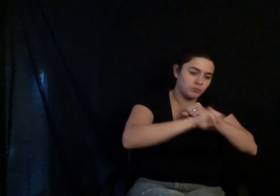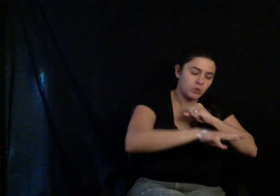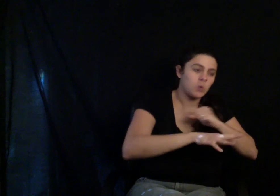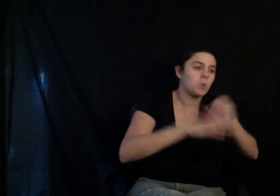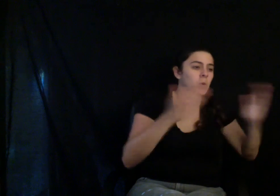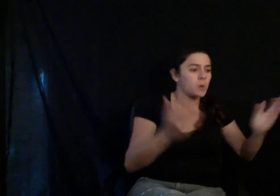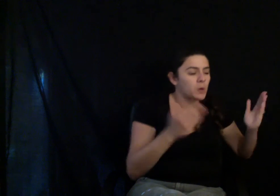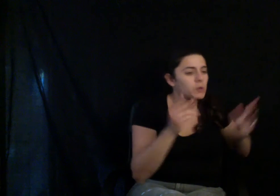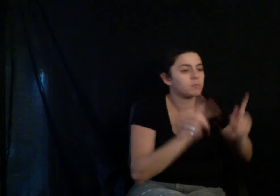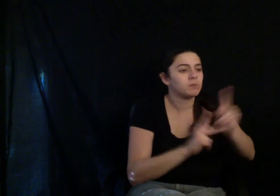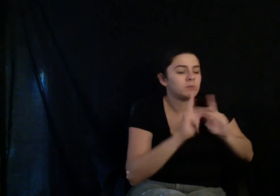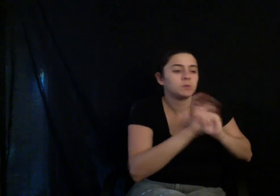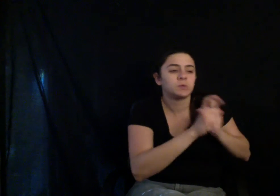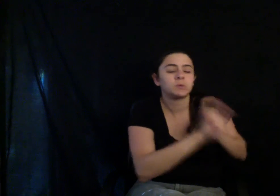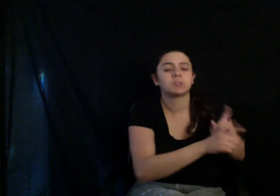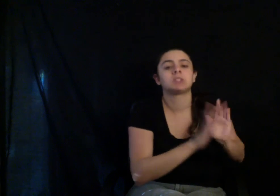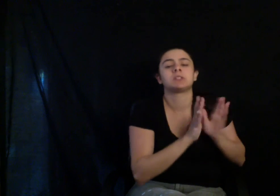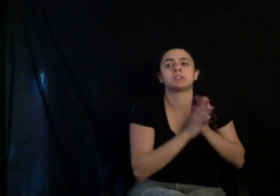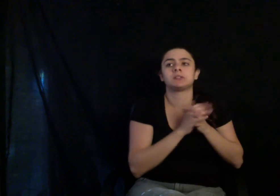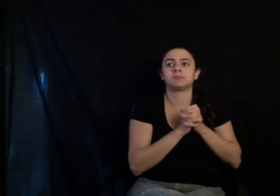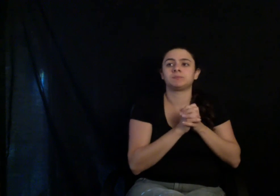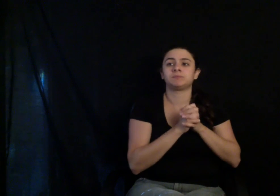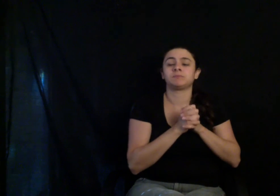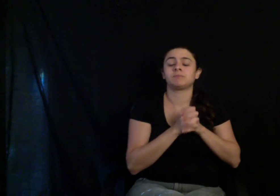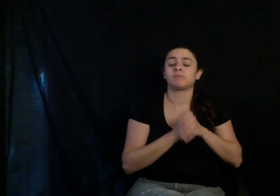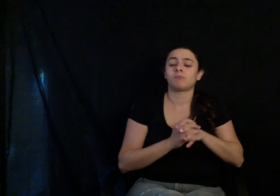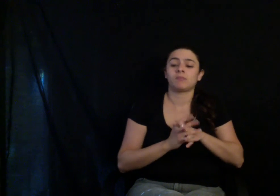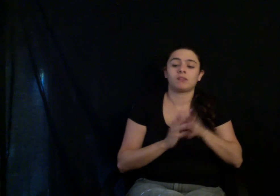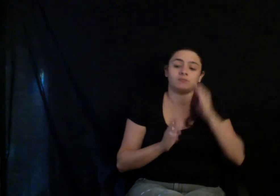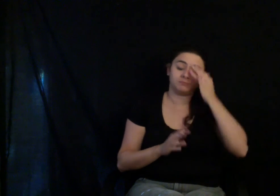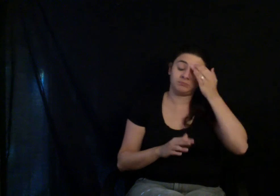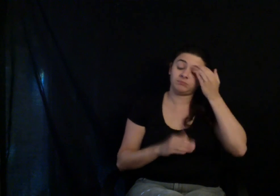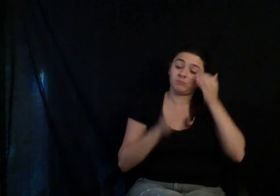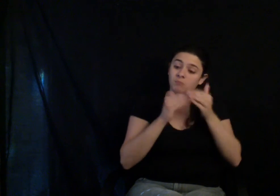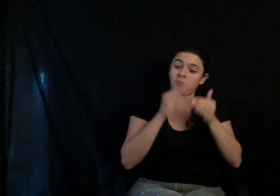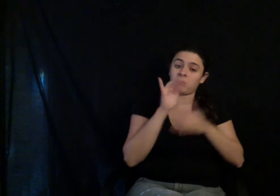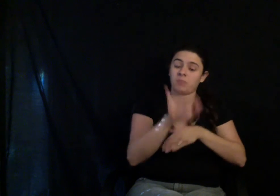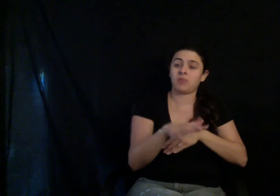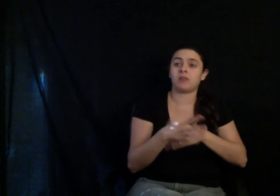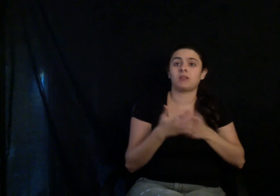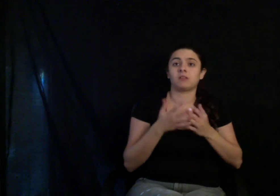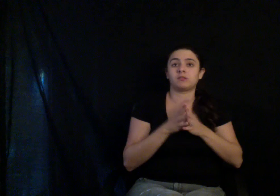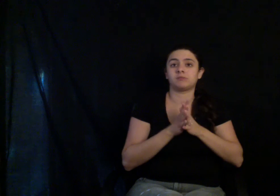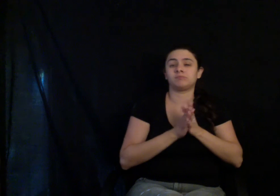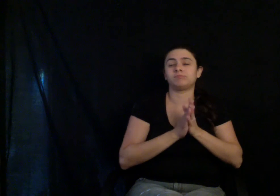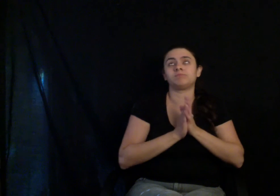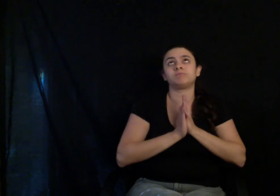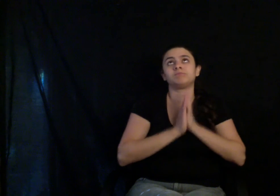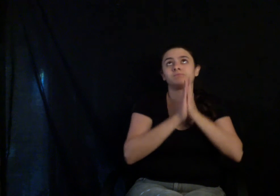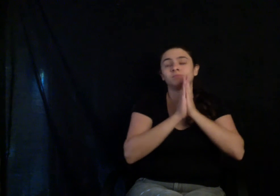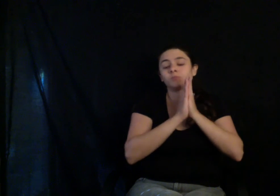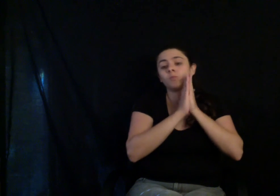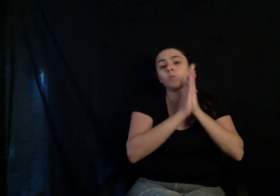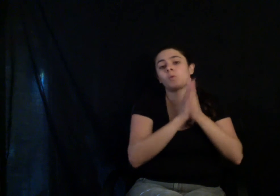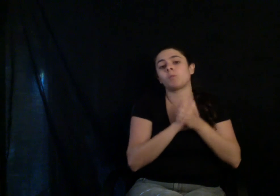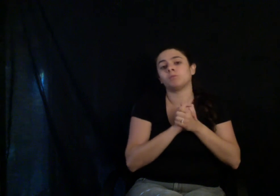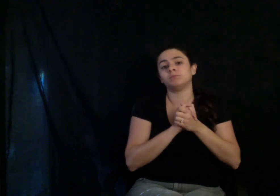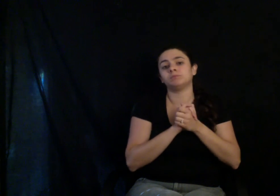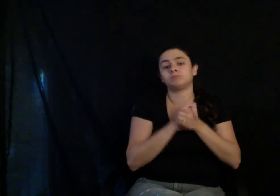all I was able to promise them was $200, and I said anything more than that would be a blessing, something that isn't expected.